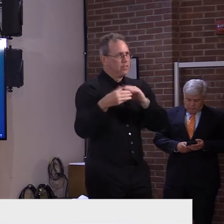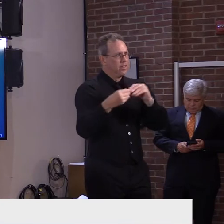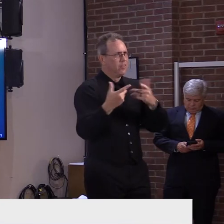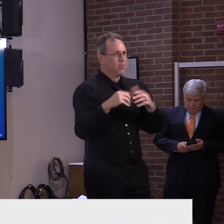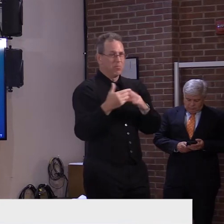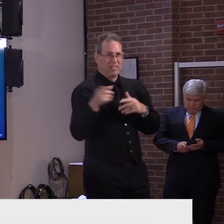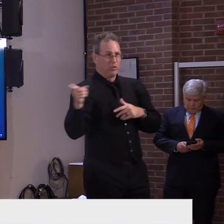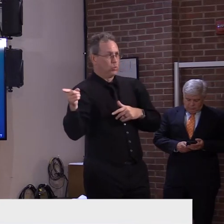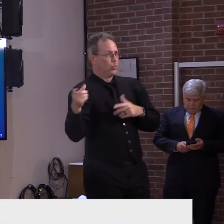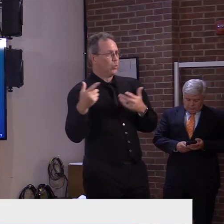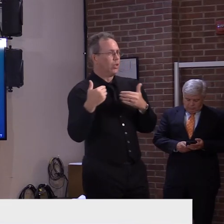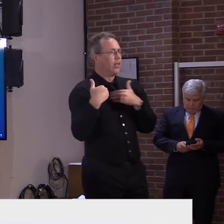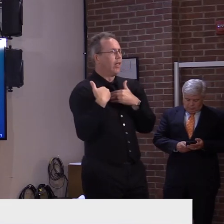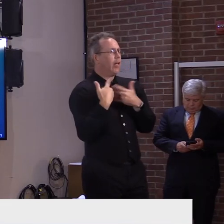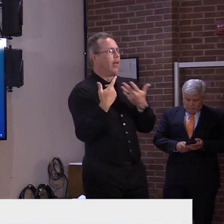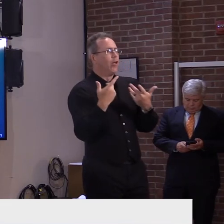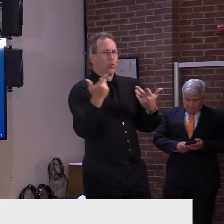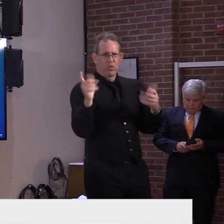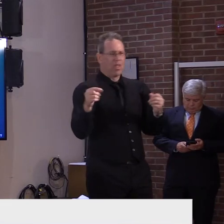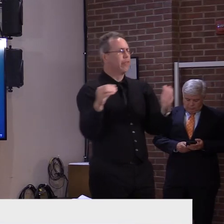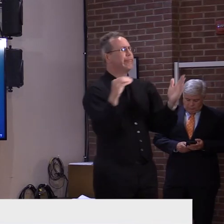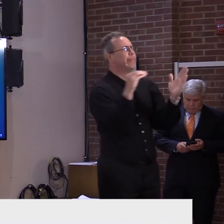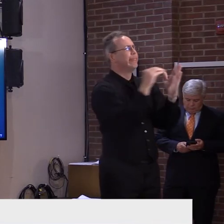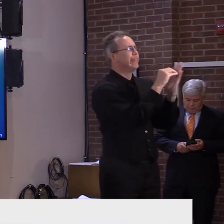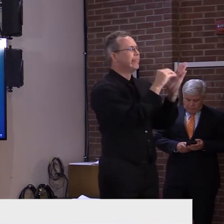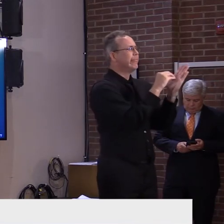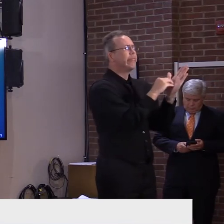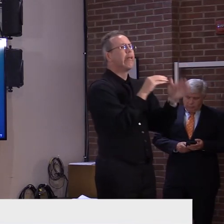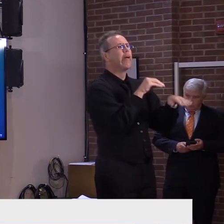kind of less than really advisory?